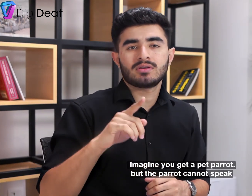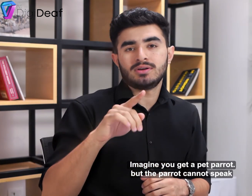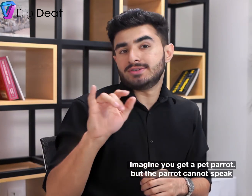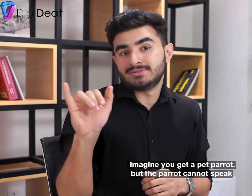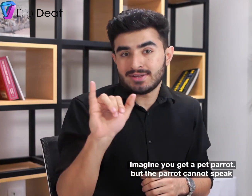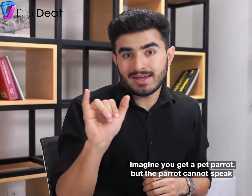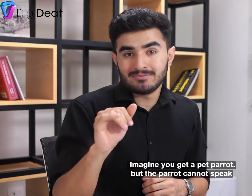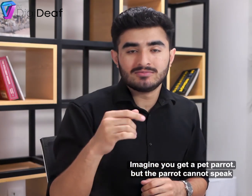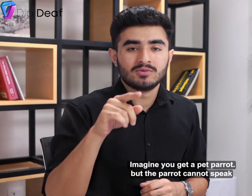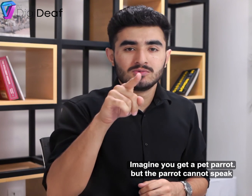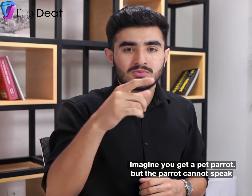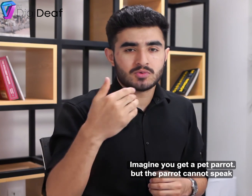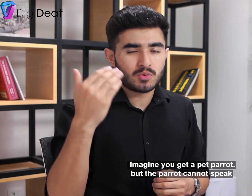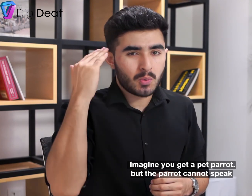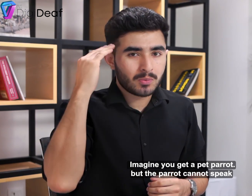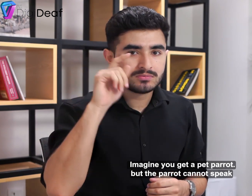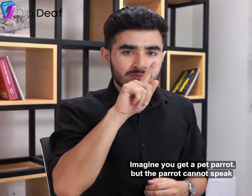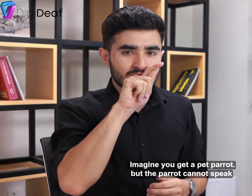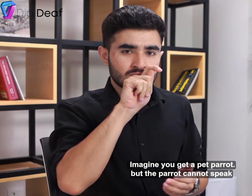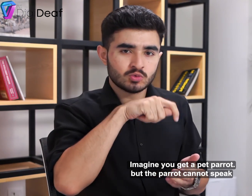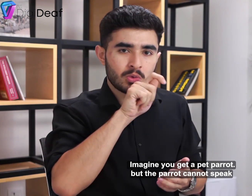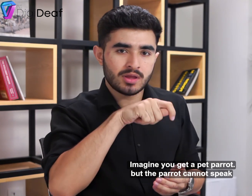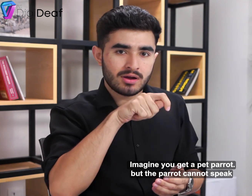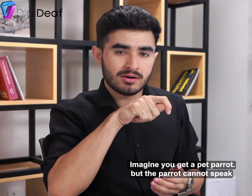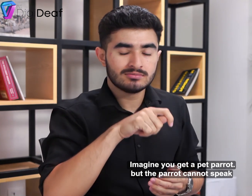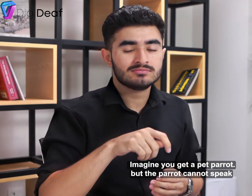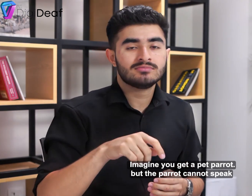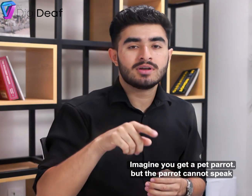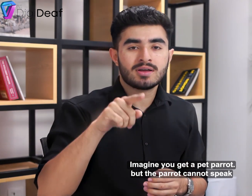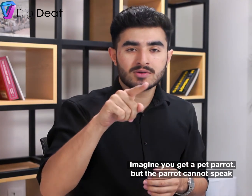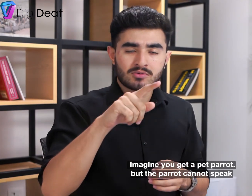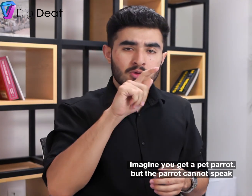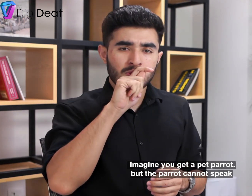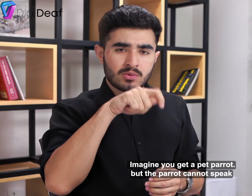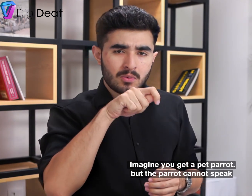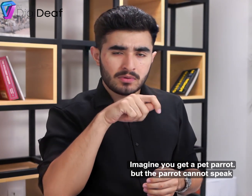you get a pet parrot, but the parrot cannot speak.